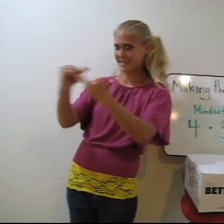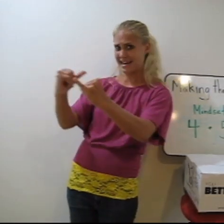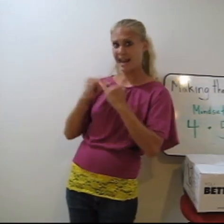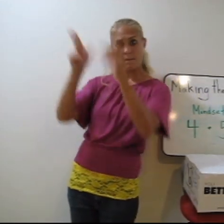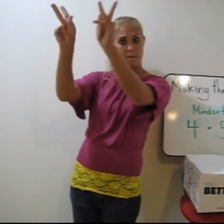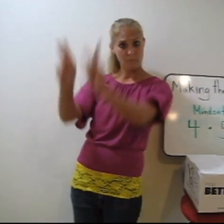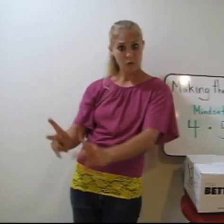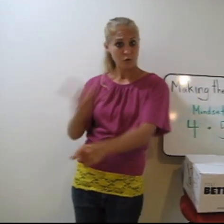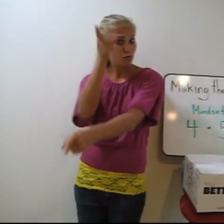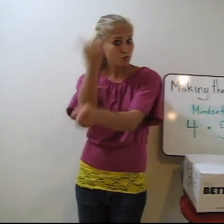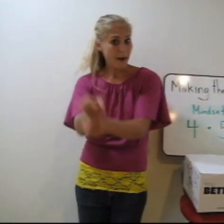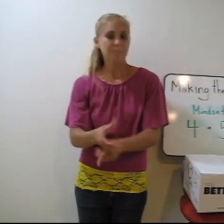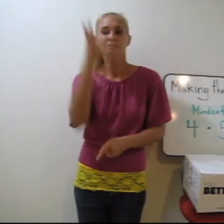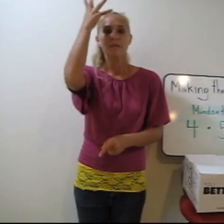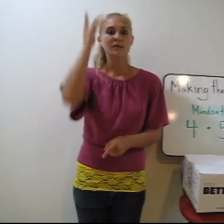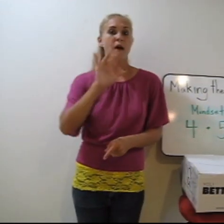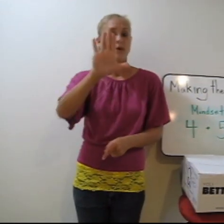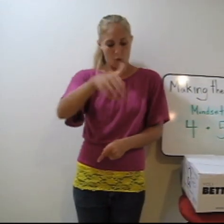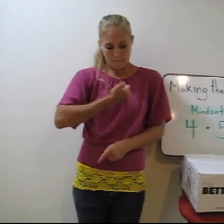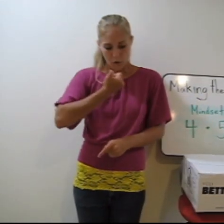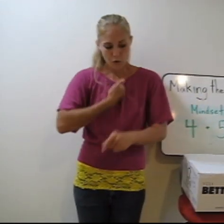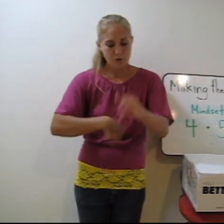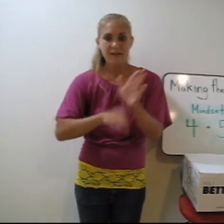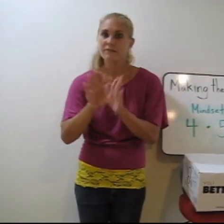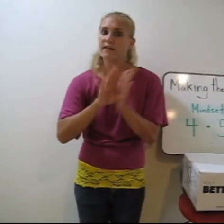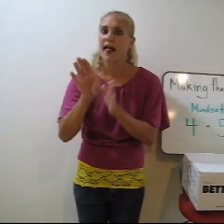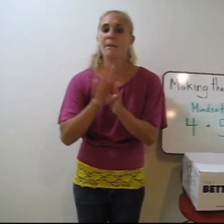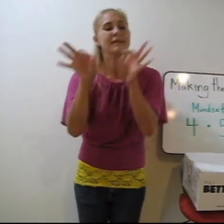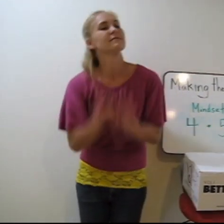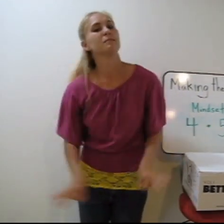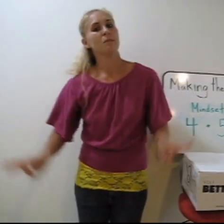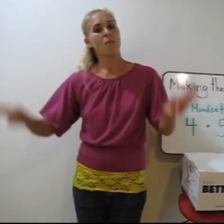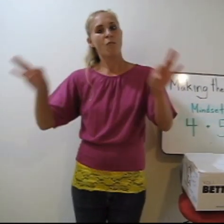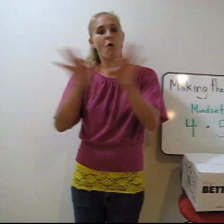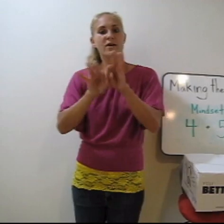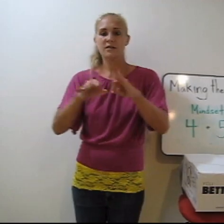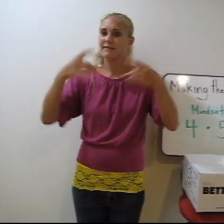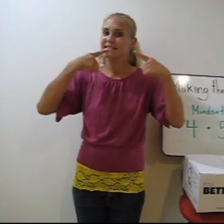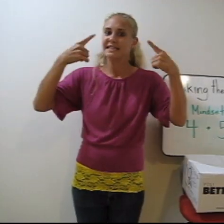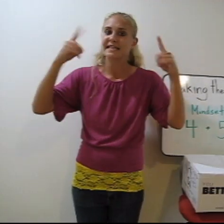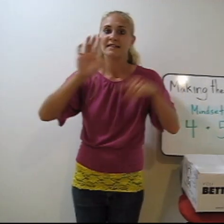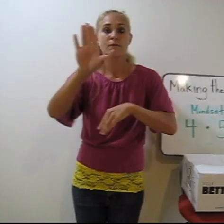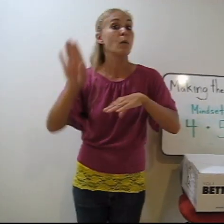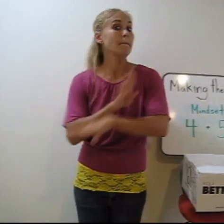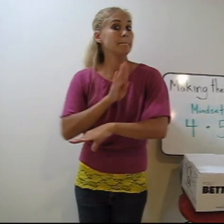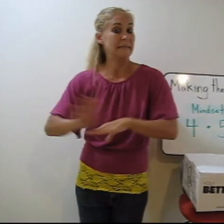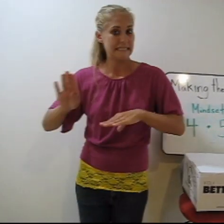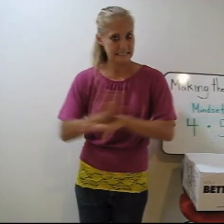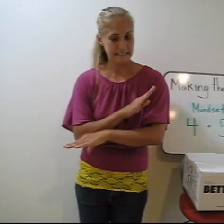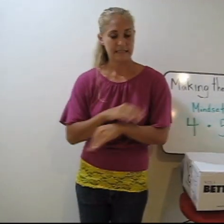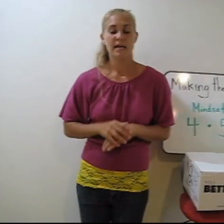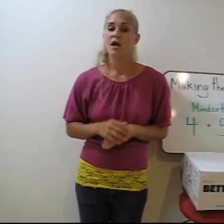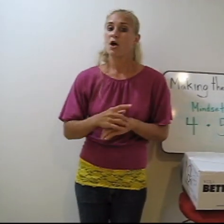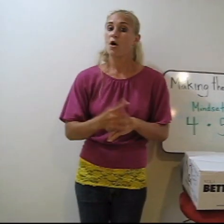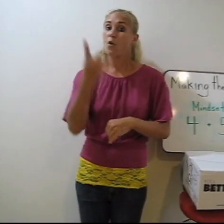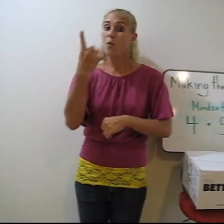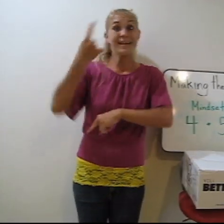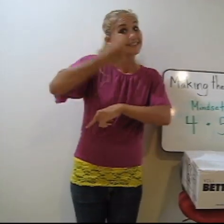is why your personal development is so crucial in the success of building your business. One of the days that changed my life was a